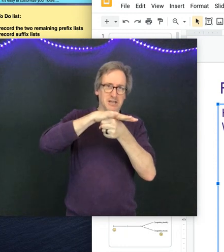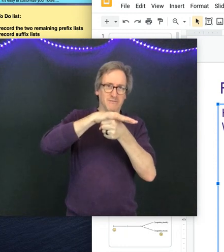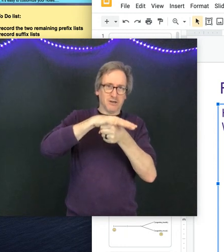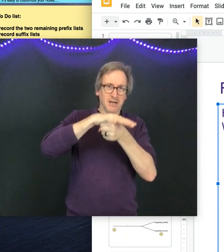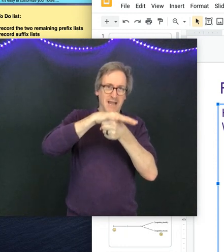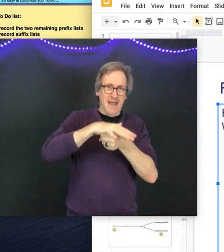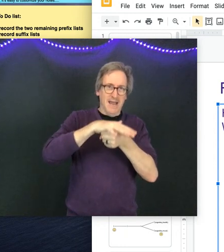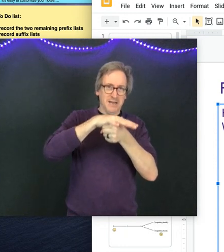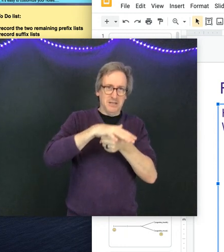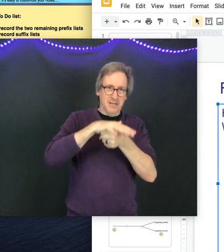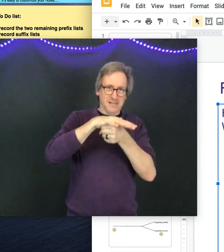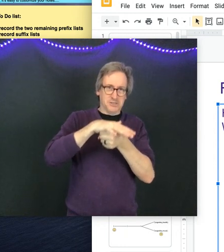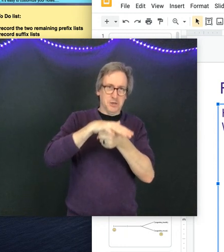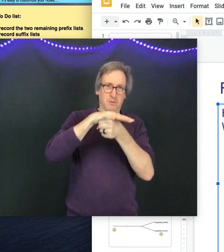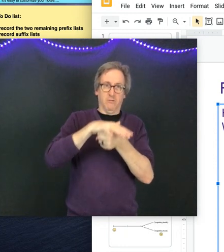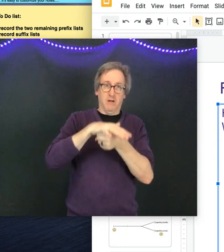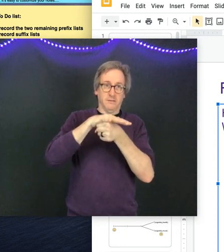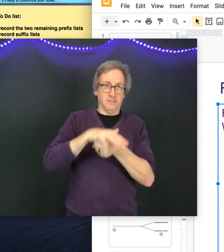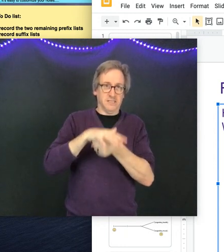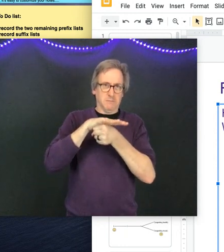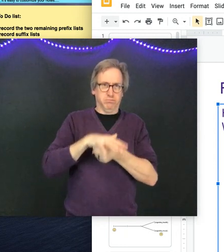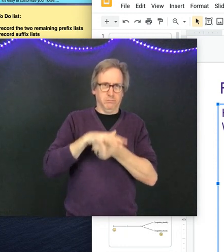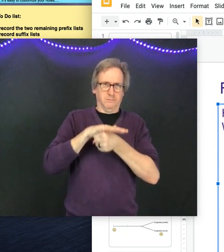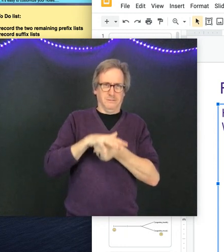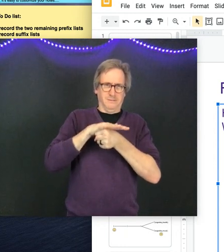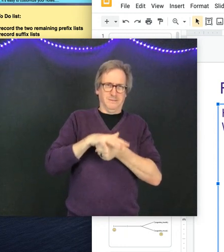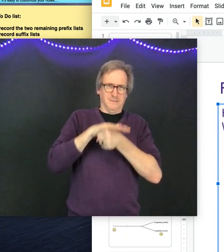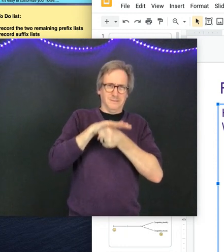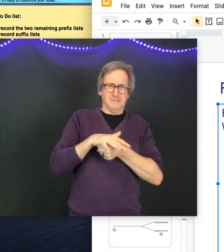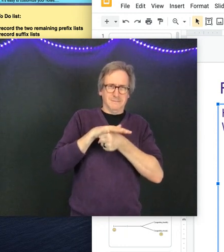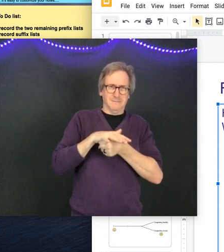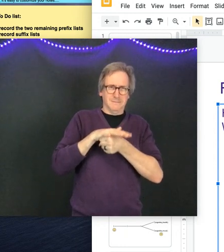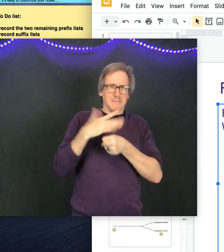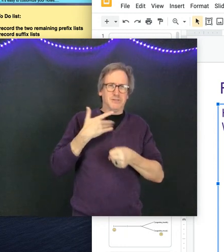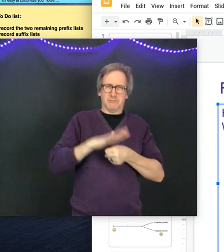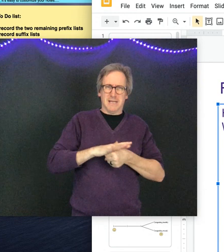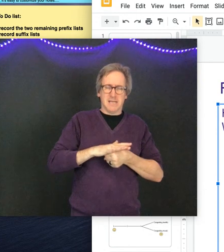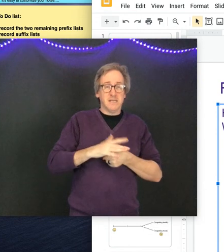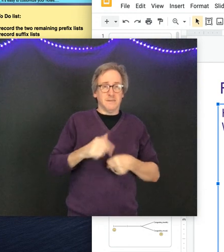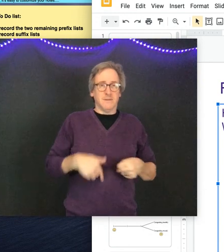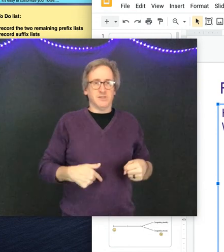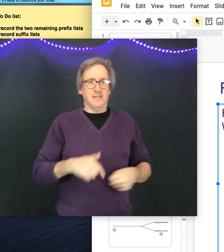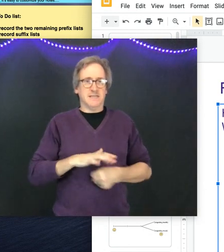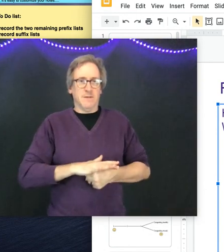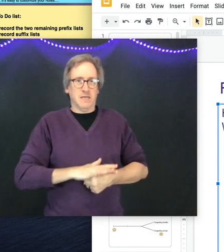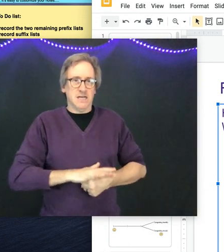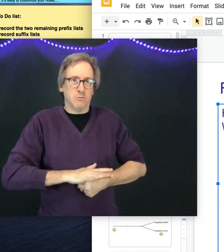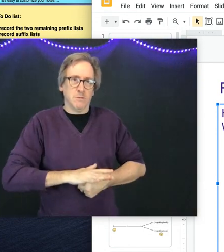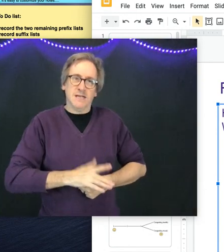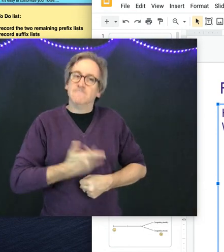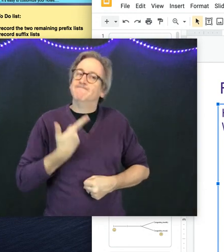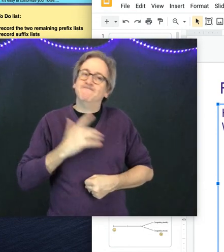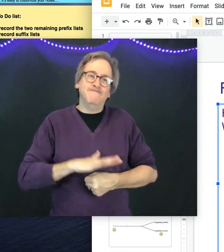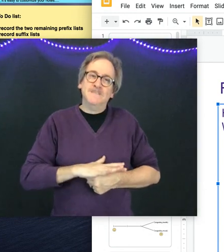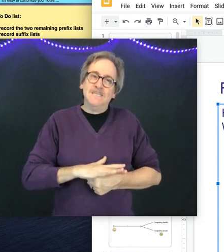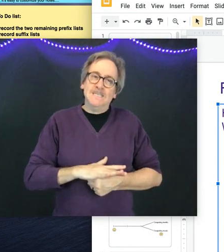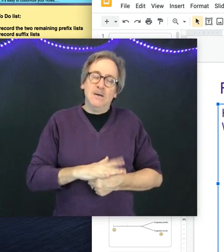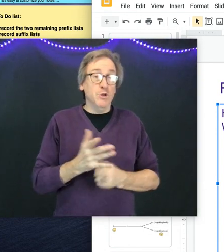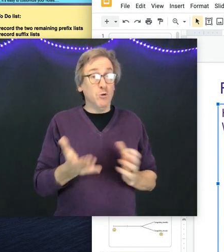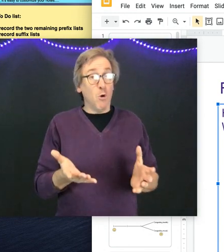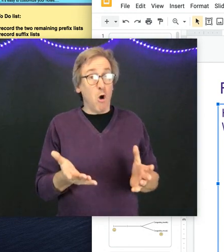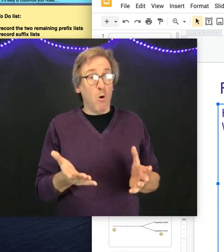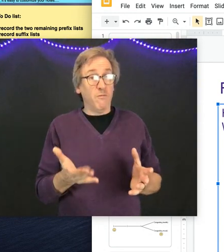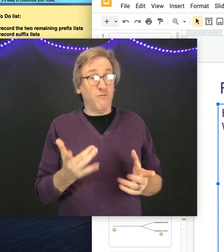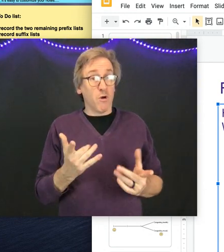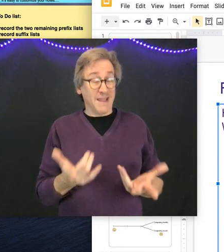here's the cover, and it's going to blow, right? It's like, I'm stressed. Sometimes you'll see it down by the gut where I'm like, When